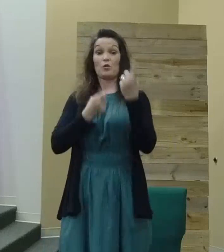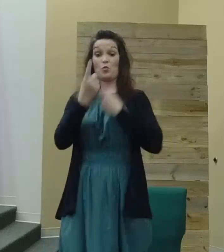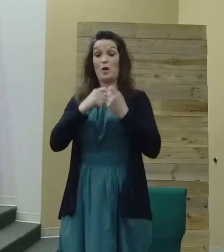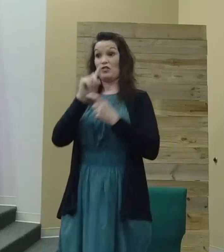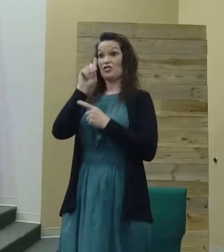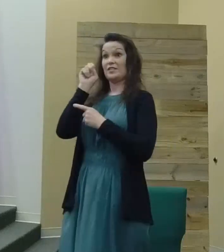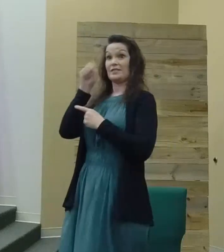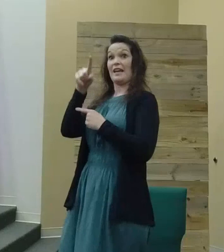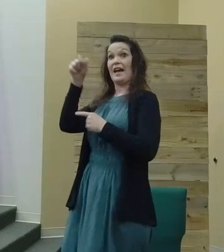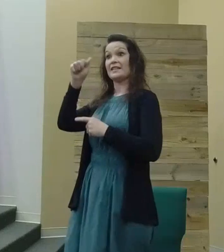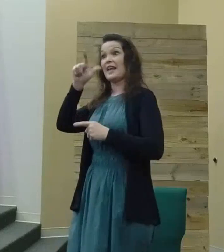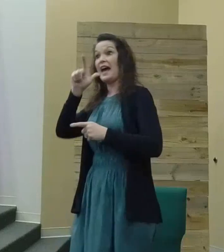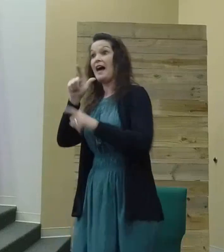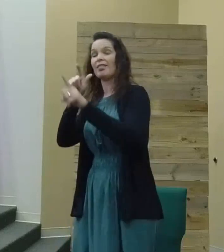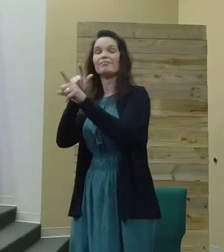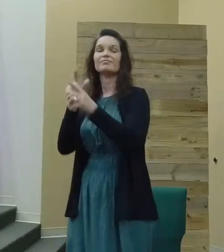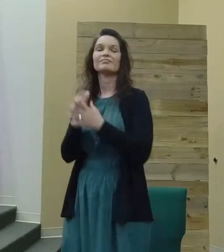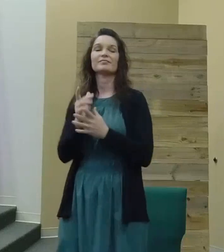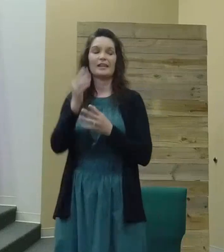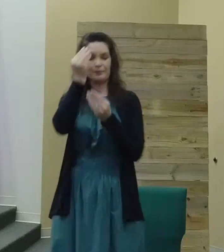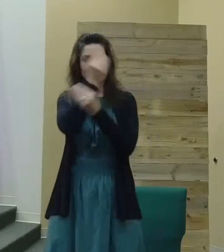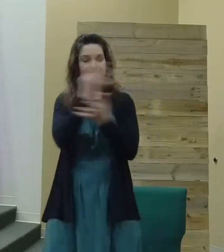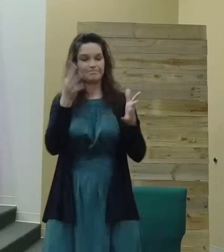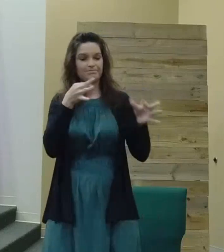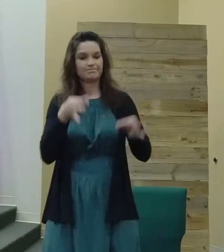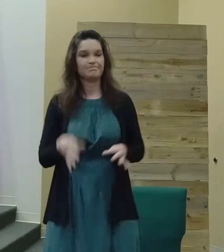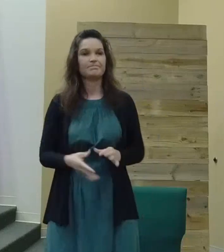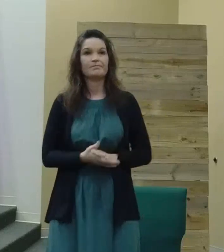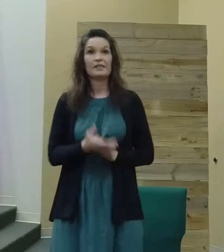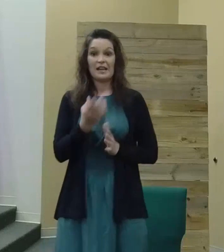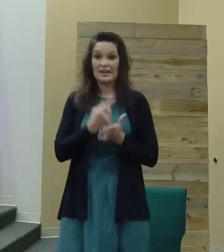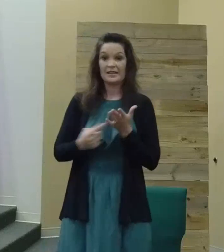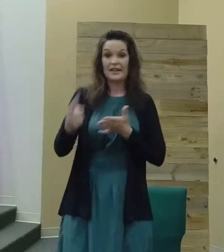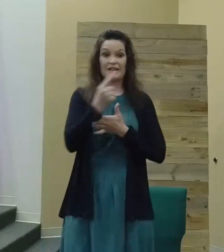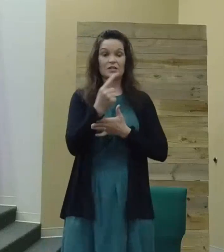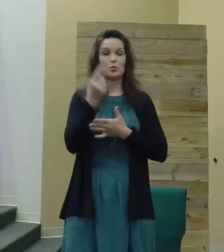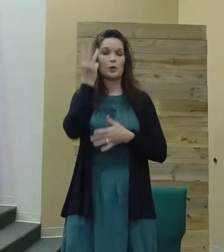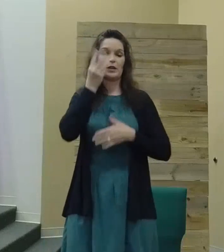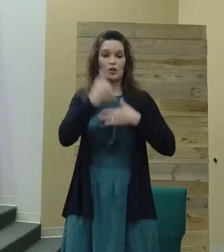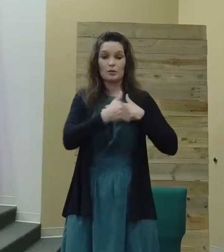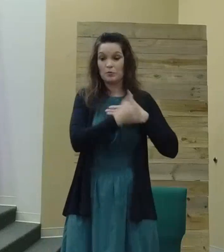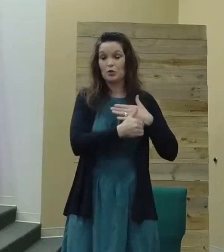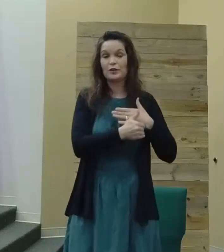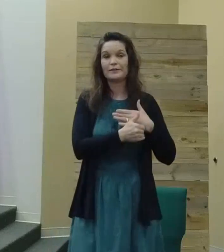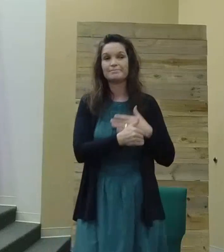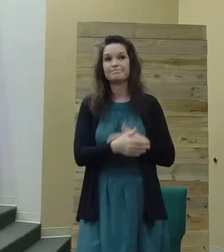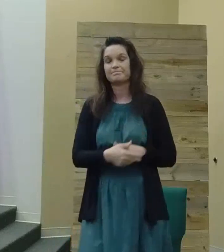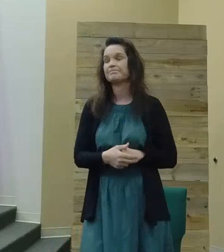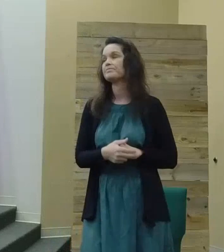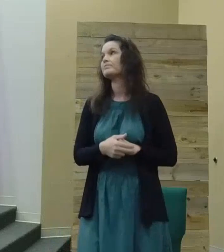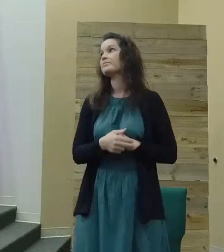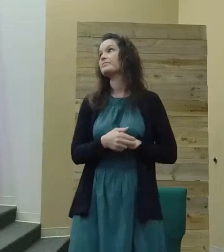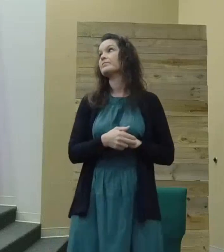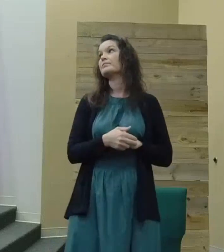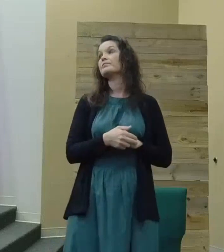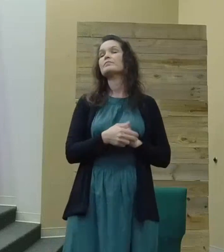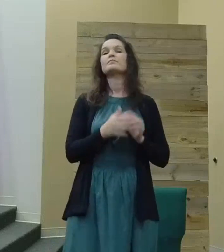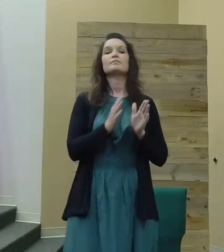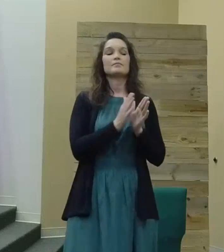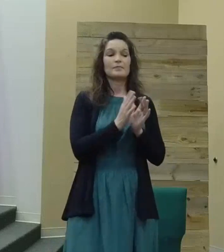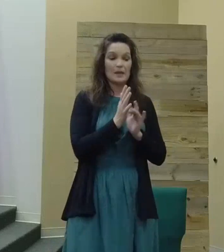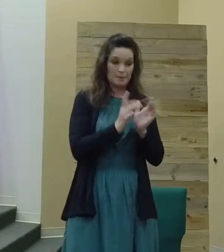and he can fill you in on that. Next Sunday morning, communion. We'll have communion at the end of the service next Sunday